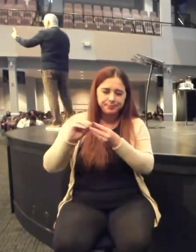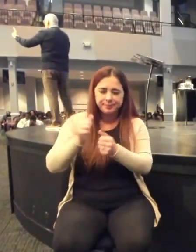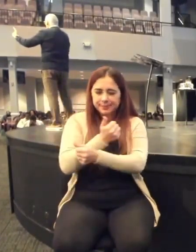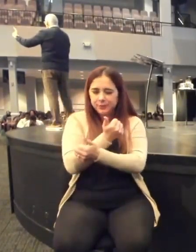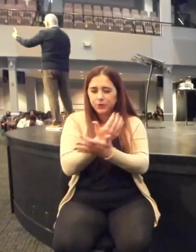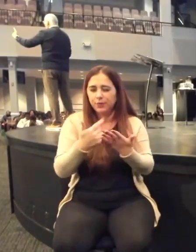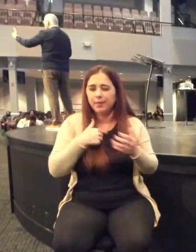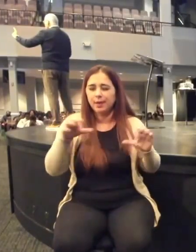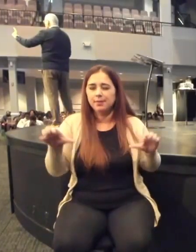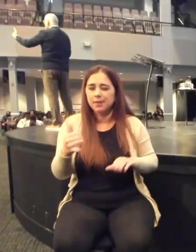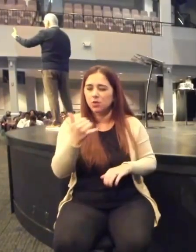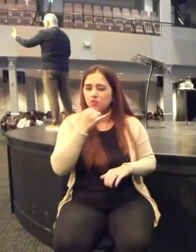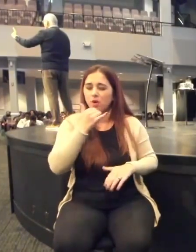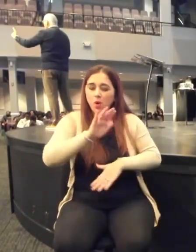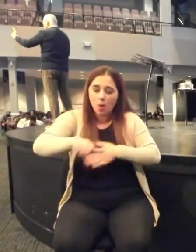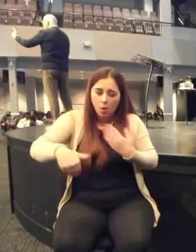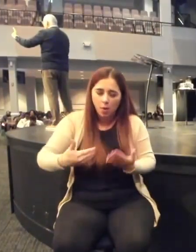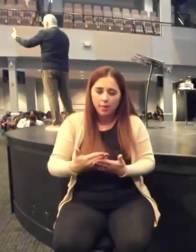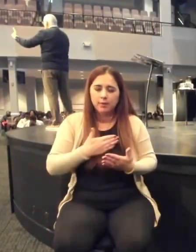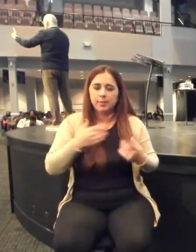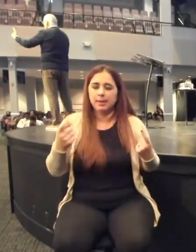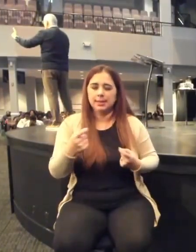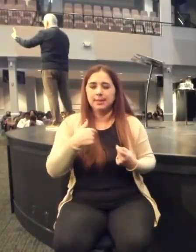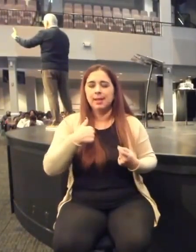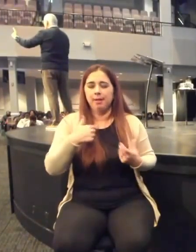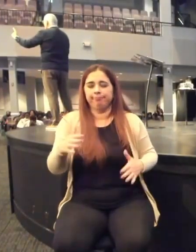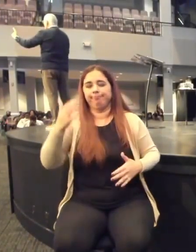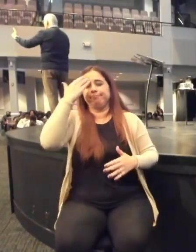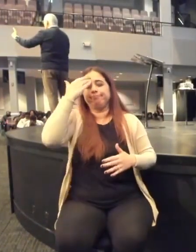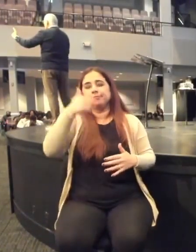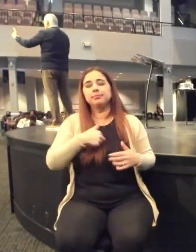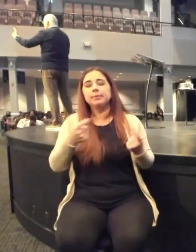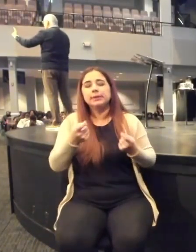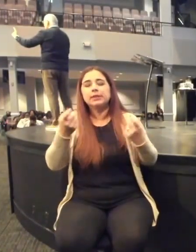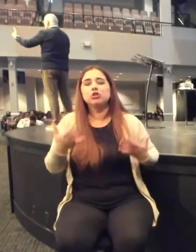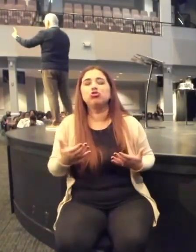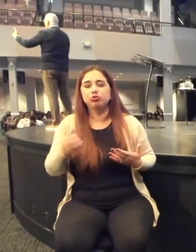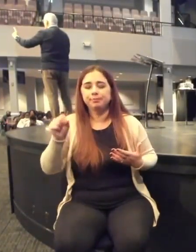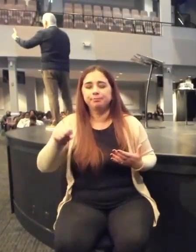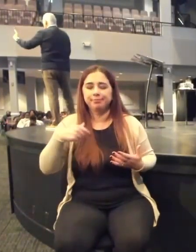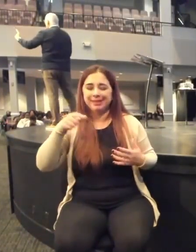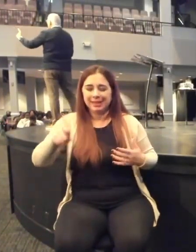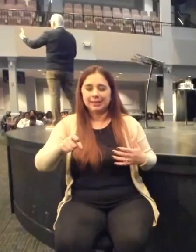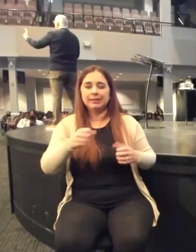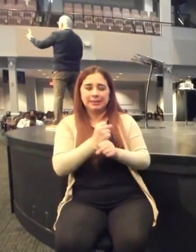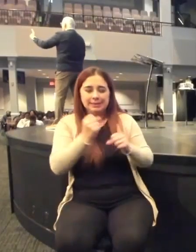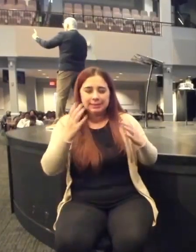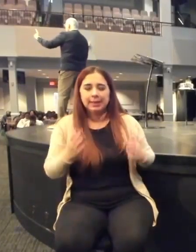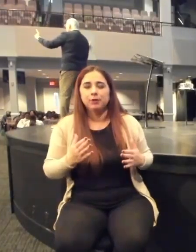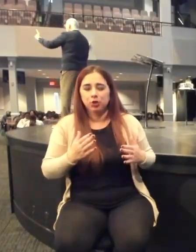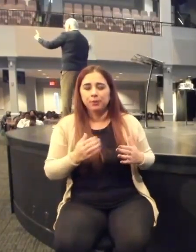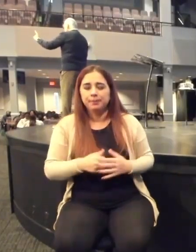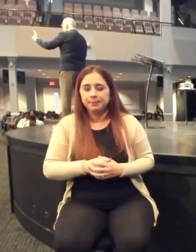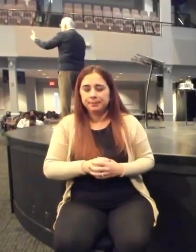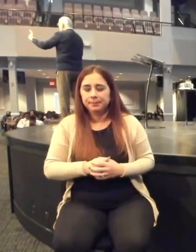done wrong, for all of my sins. I know I'm a sinner, God, in need of a Savior.